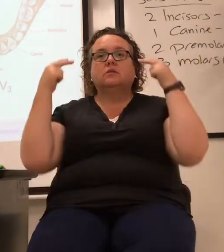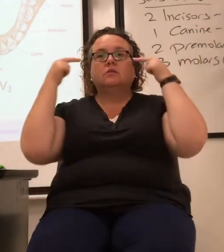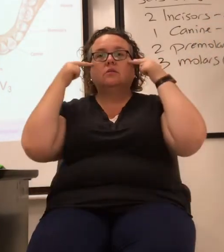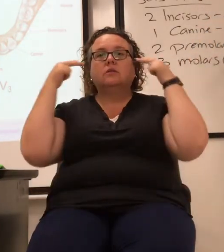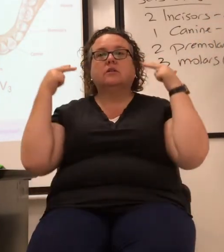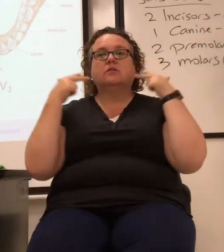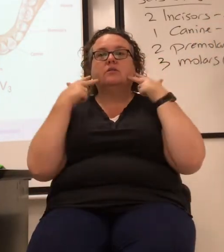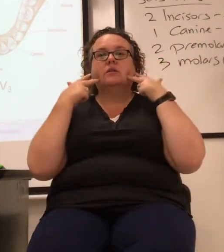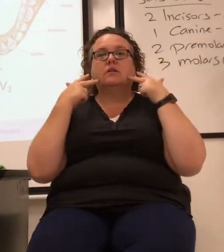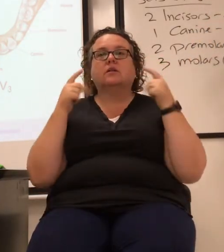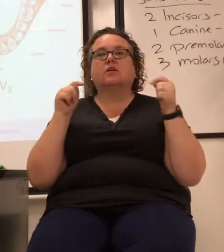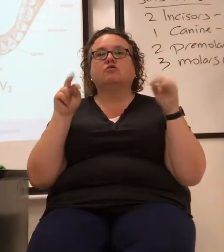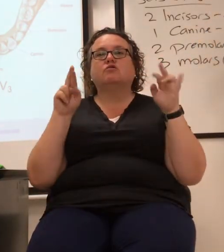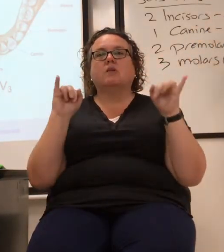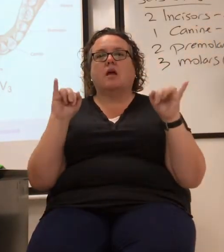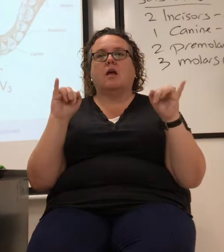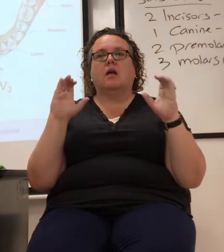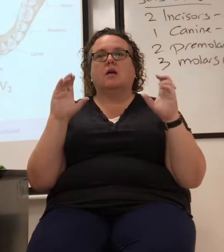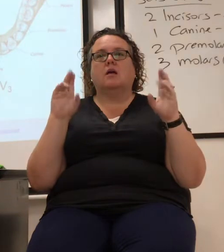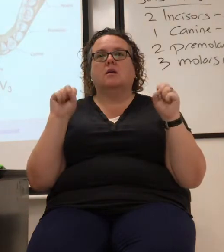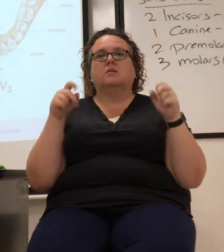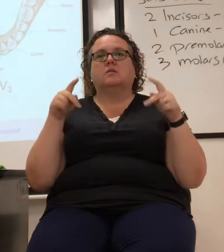or the tricuspids.